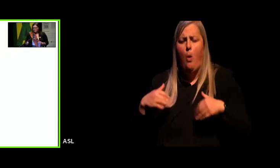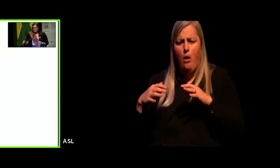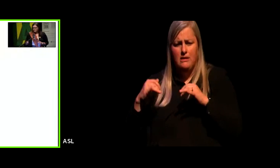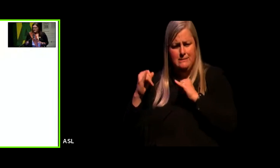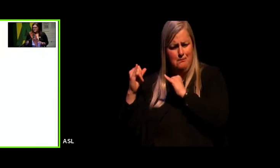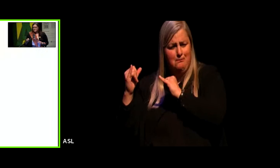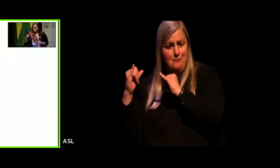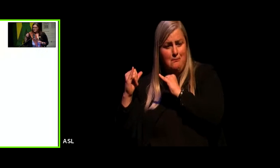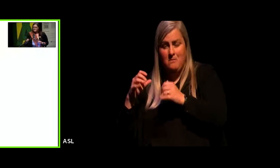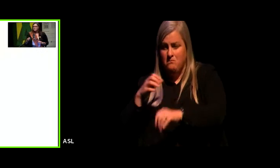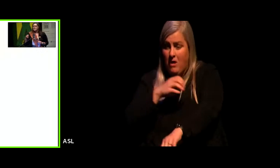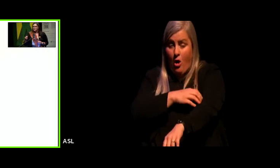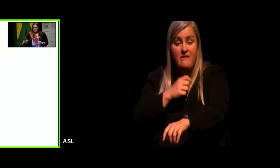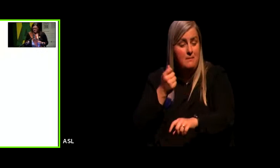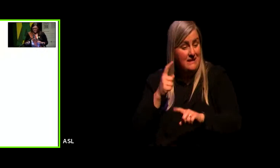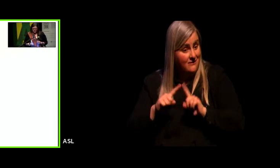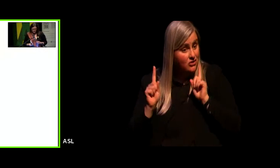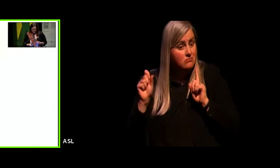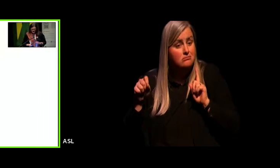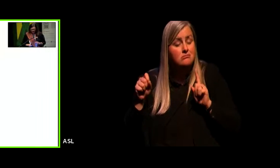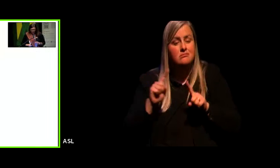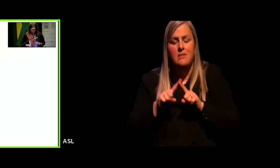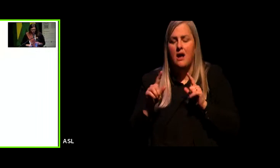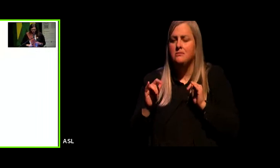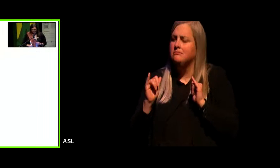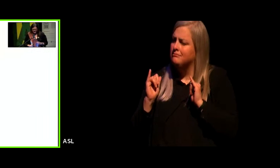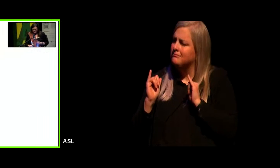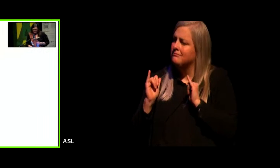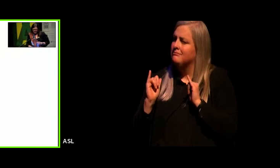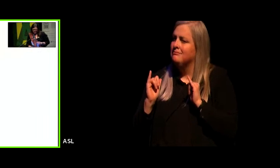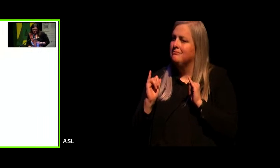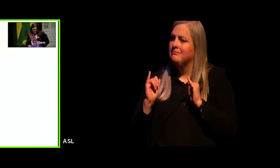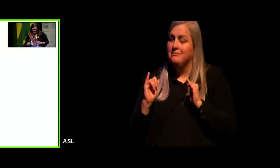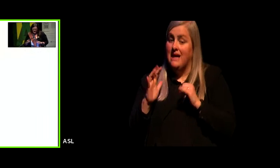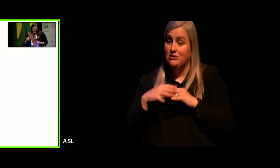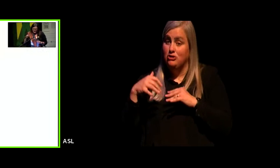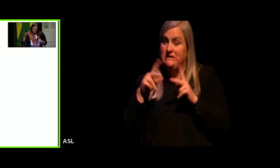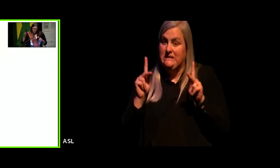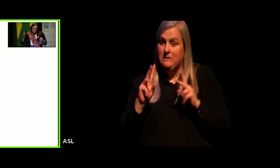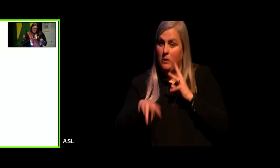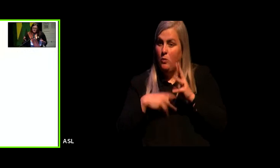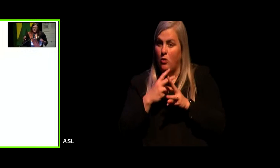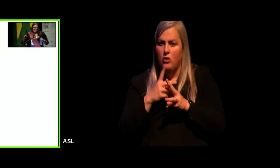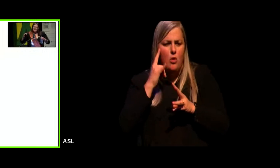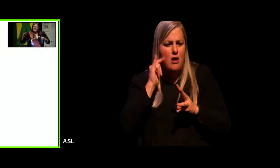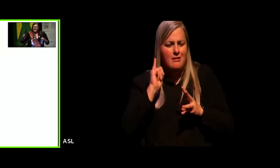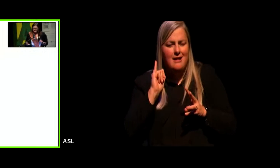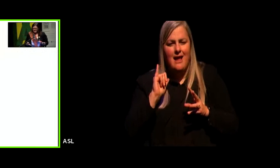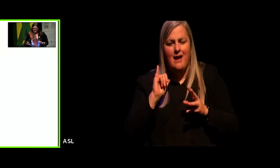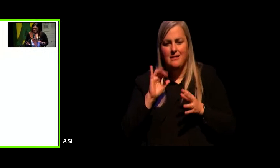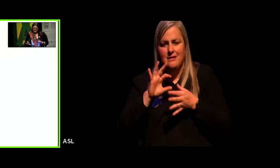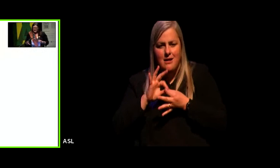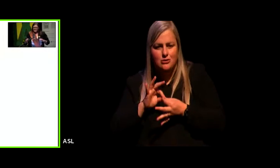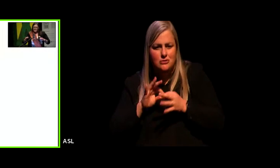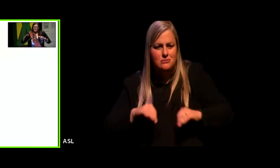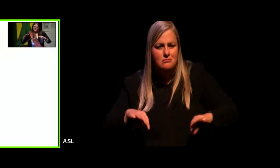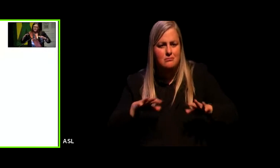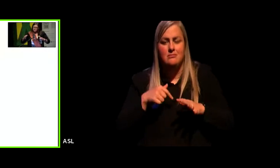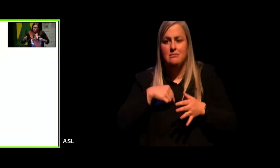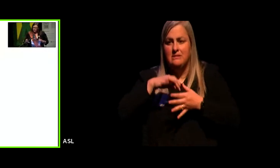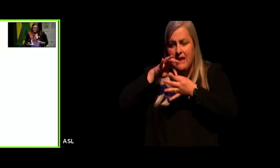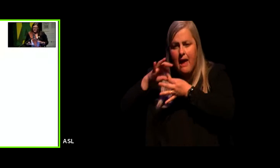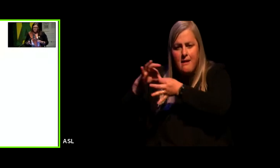same. Right? There's a lot of similarity in the ways in which we are in the world as Indigenous people. And so when we think about the connectedness, the things